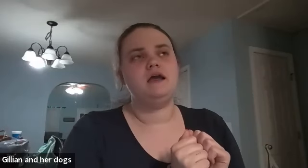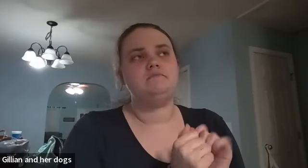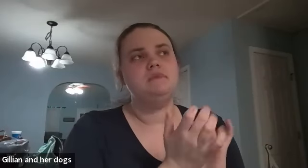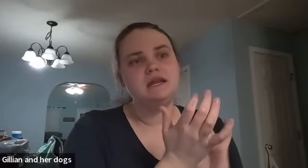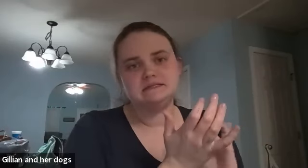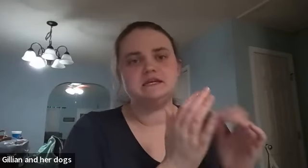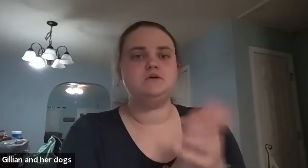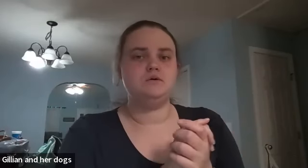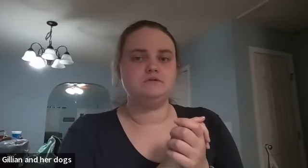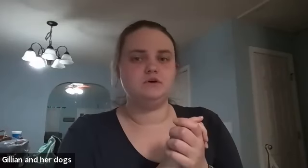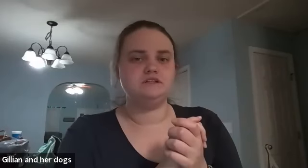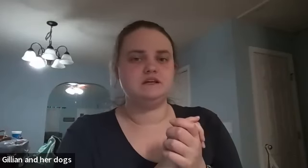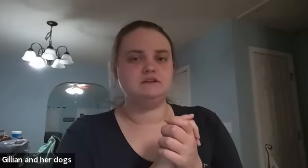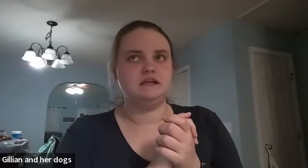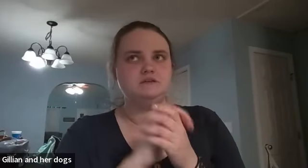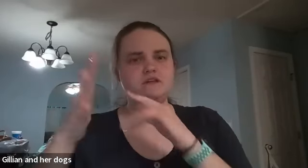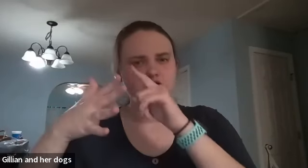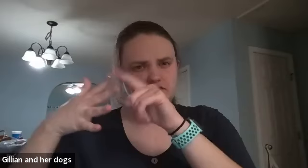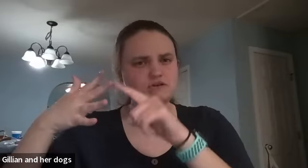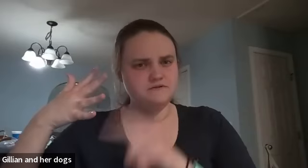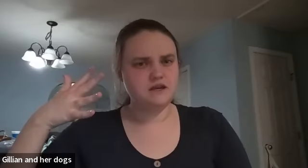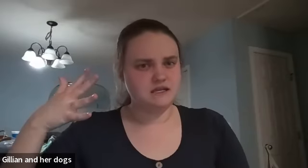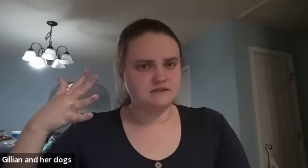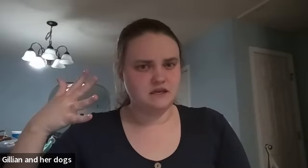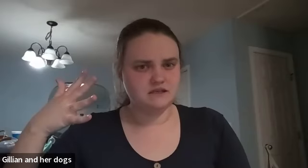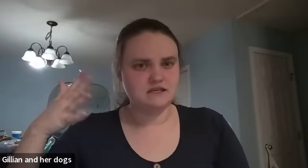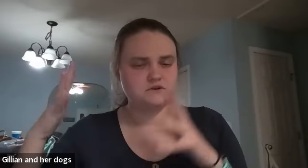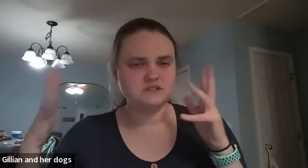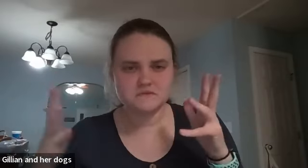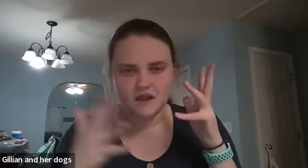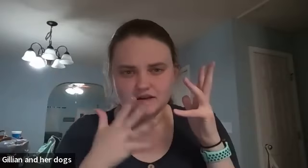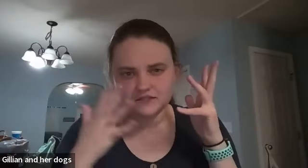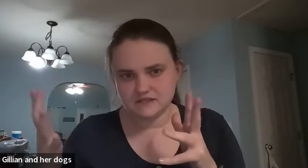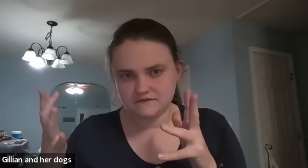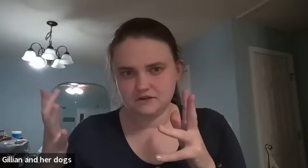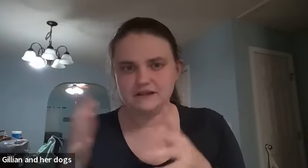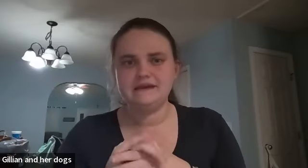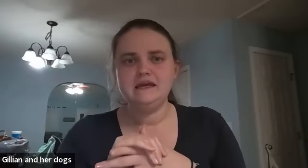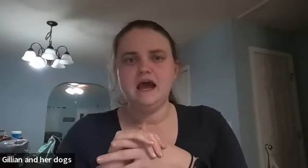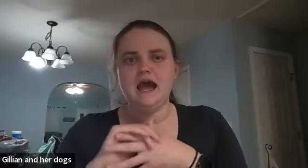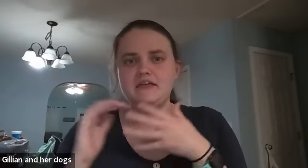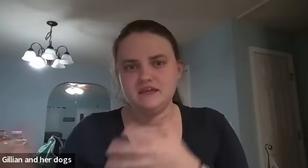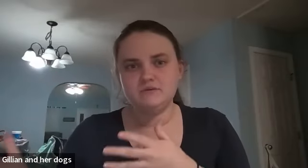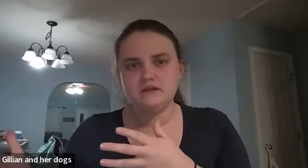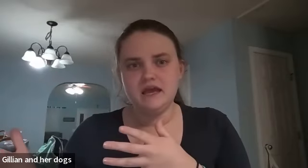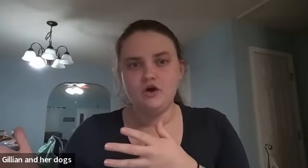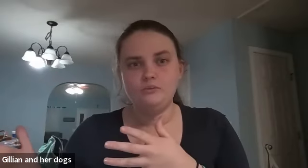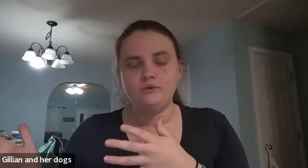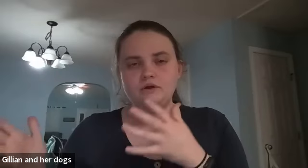like medicine, or words that are related with those different kinds of things. If there's something kind of specific, you're like, I think it would really help